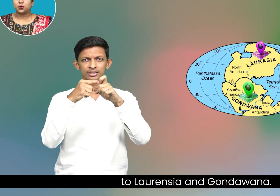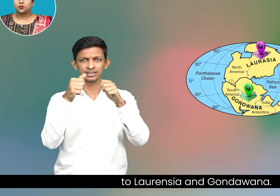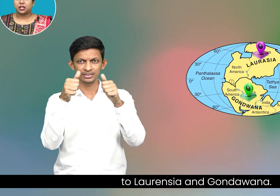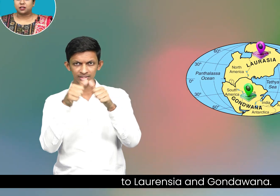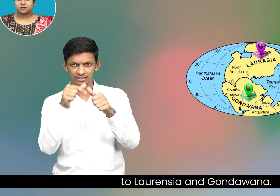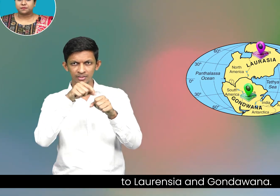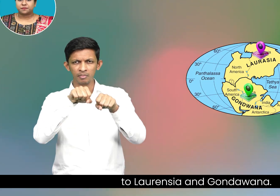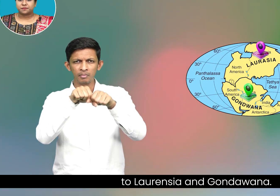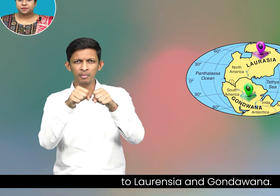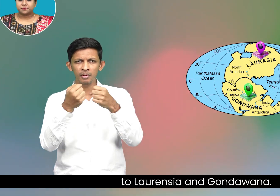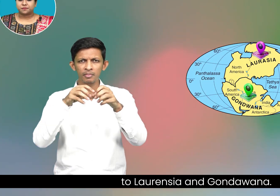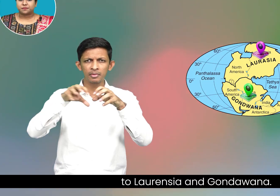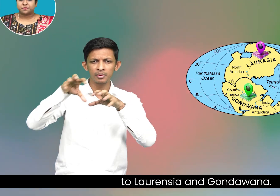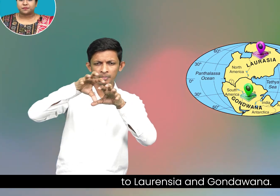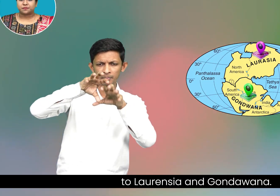and Gondwana.